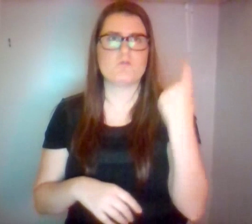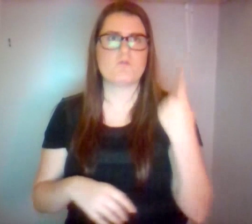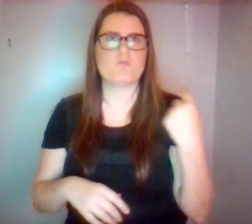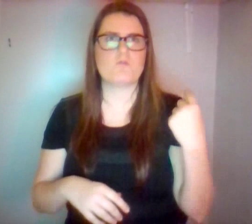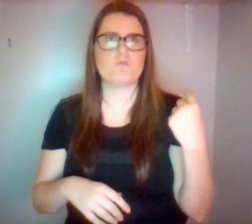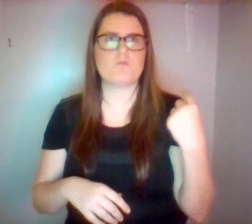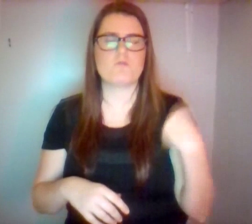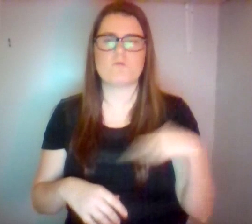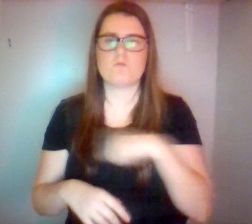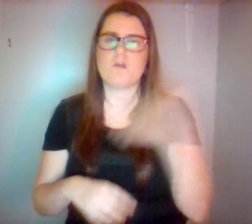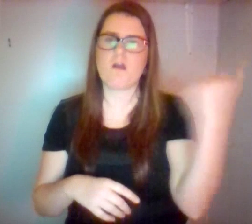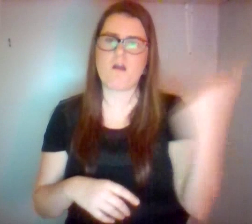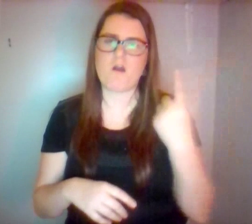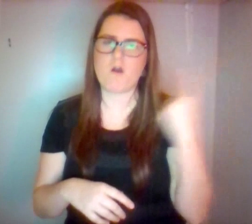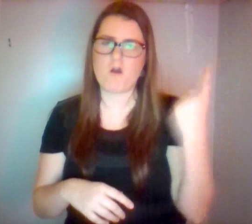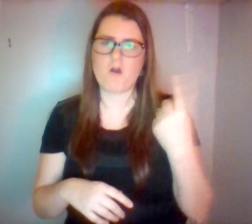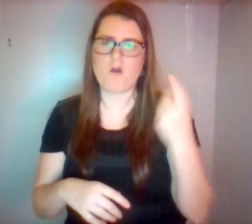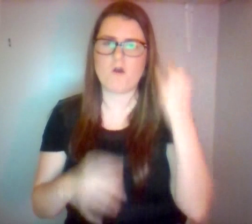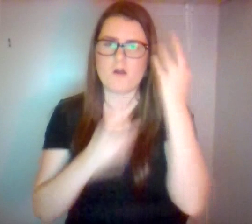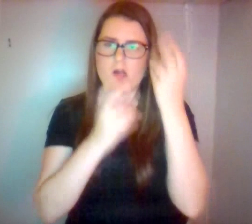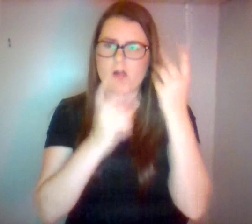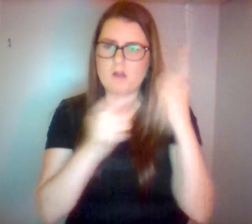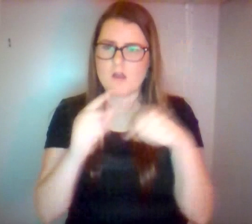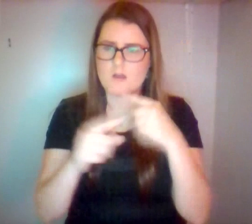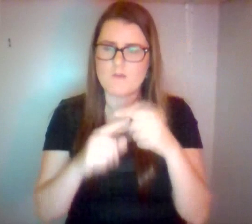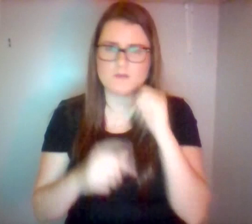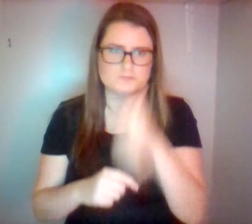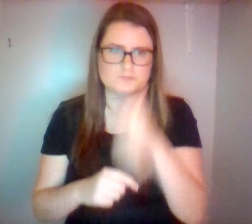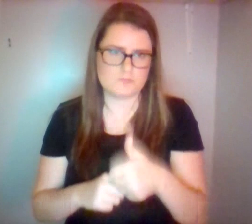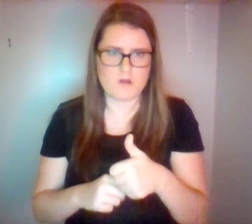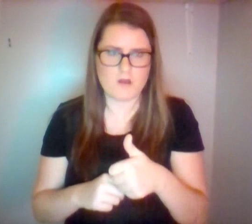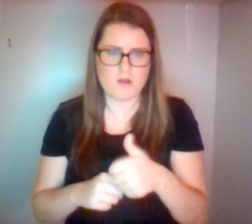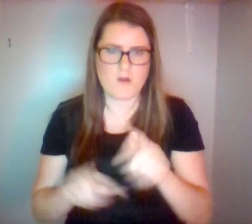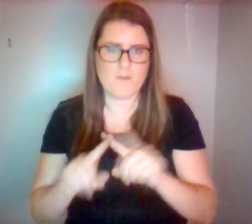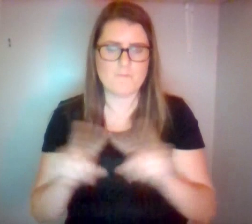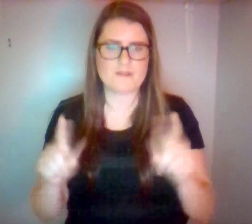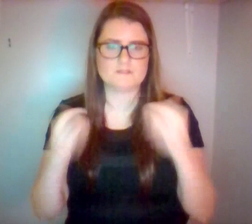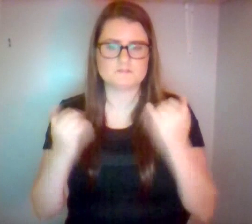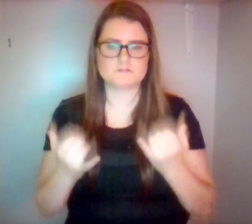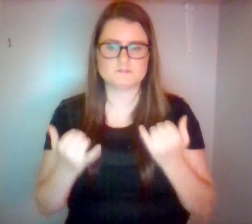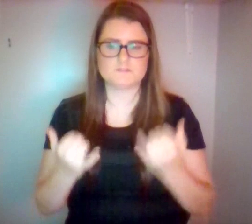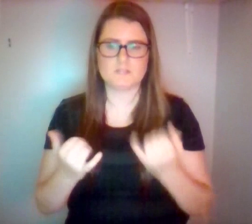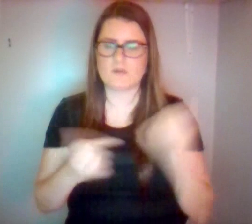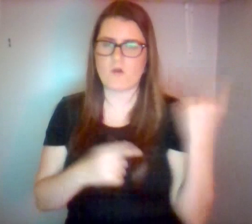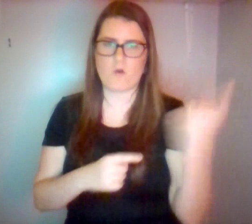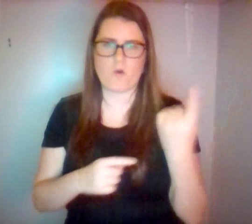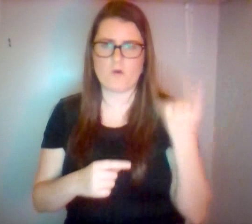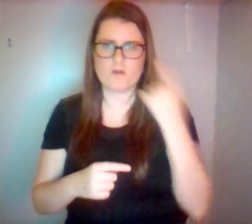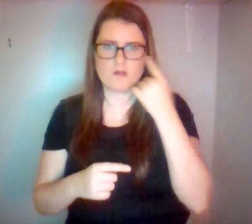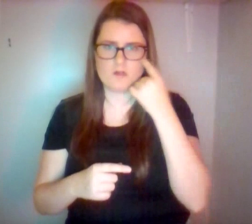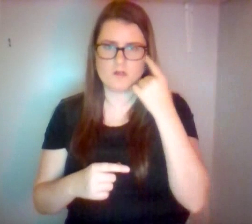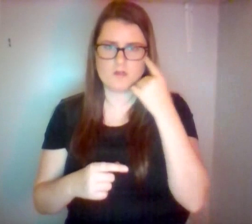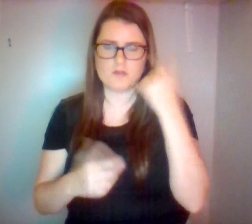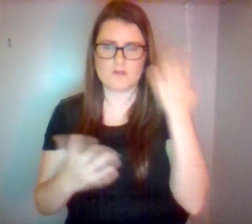trouble. Don't make tomorrow's trouble part of today's burden, because